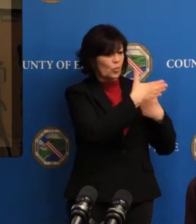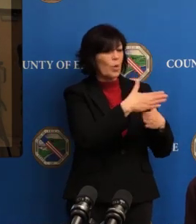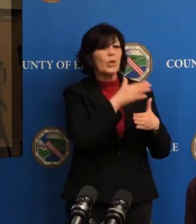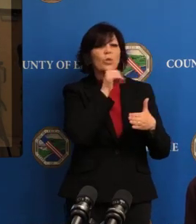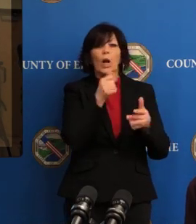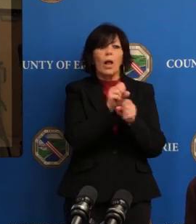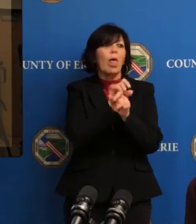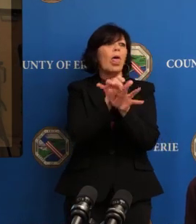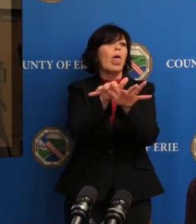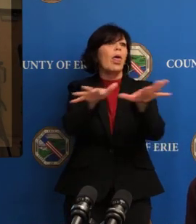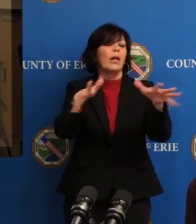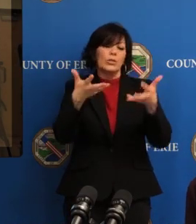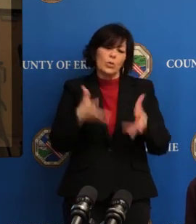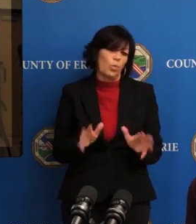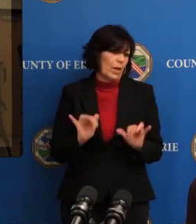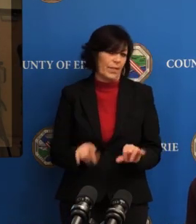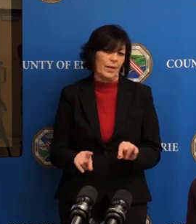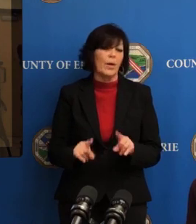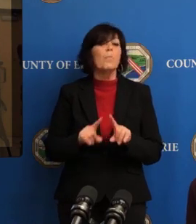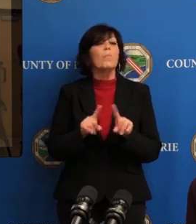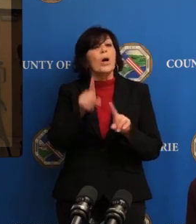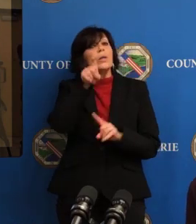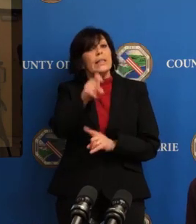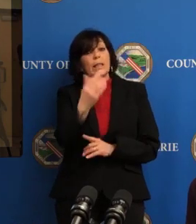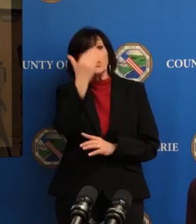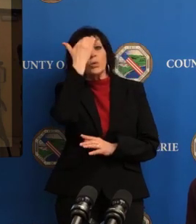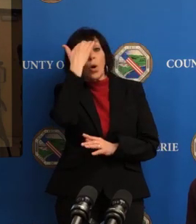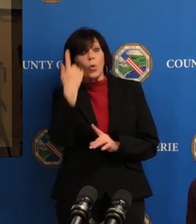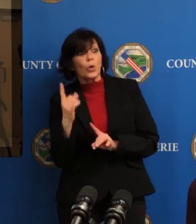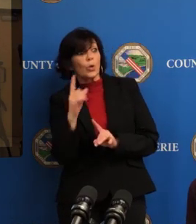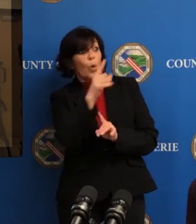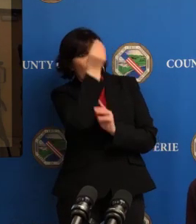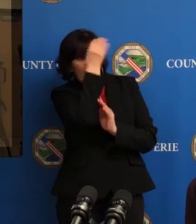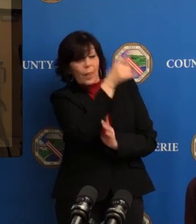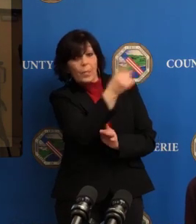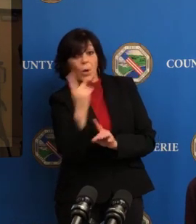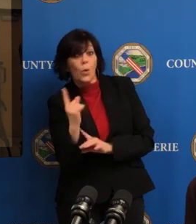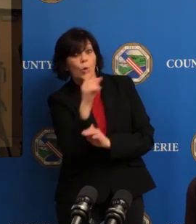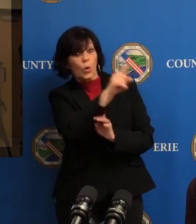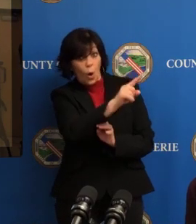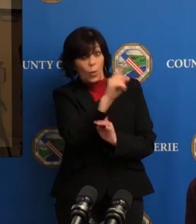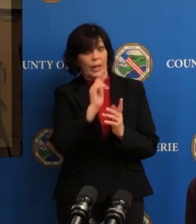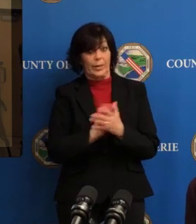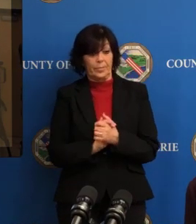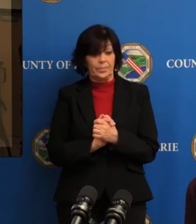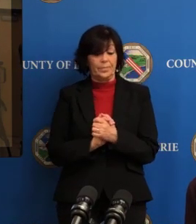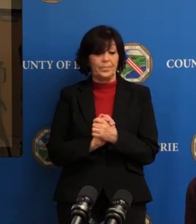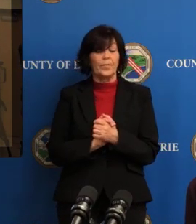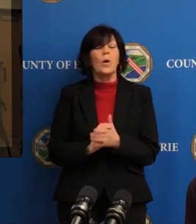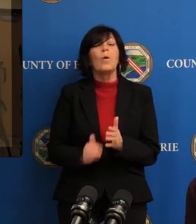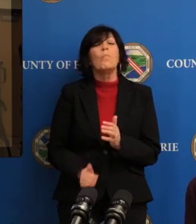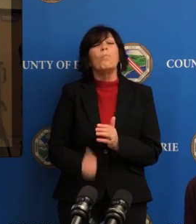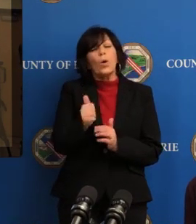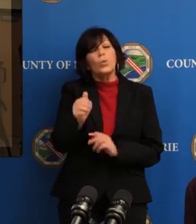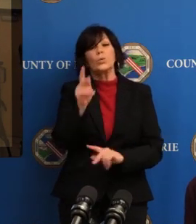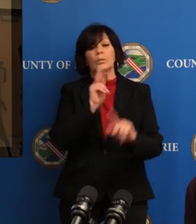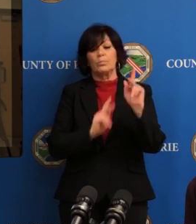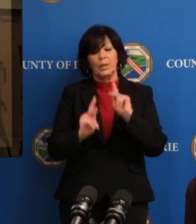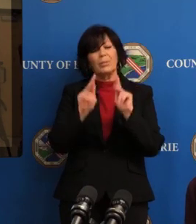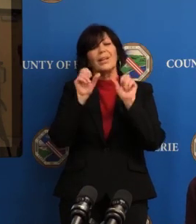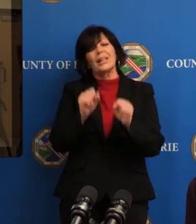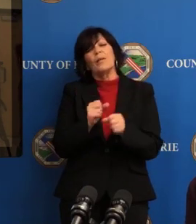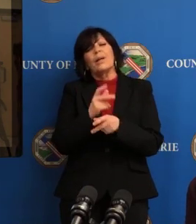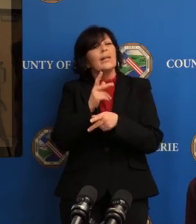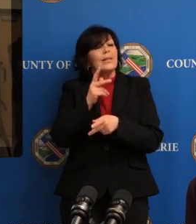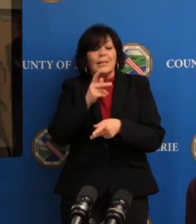you don't expose other people. But we need to know ahead of time in the healthcare system if you're going to be coming. And most people can be